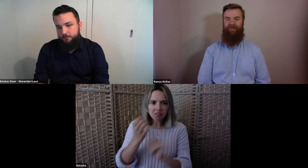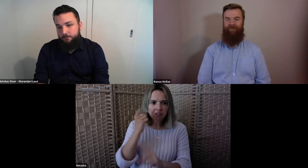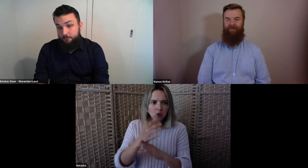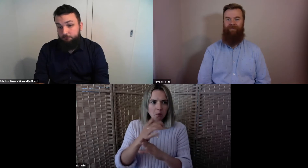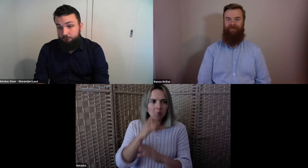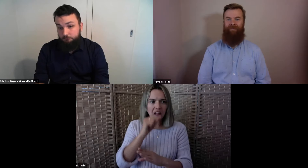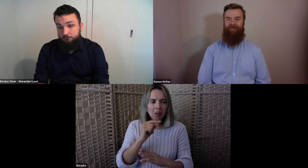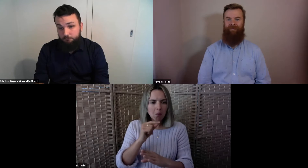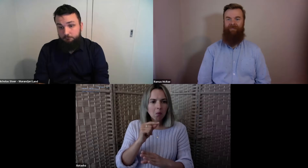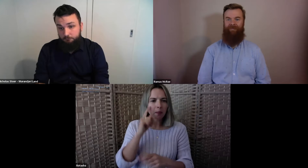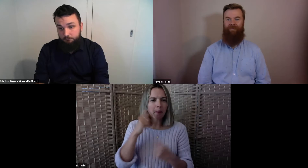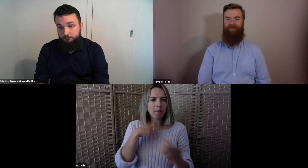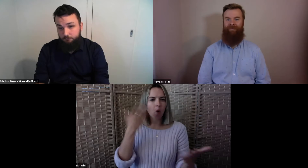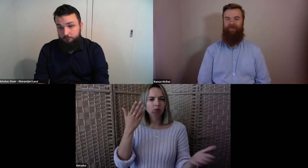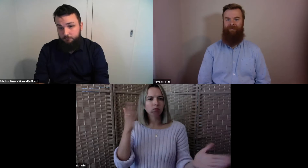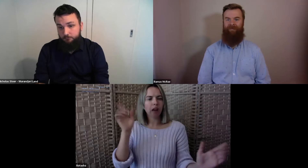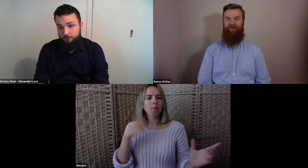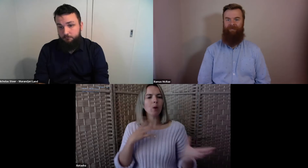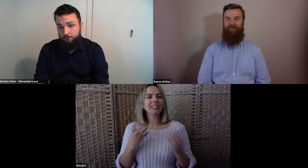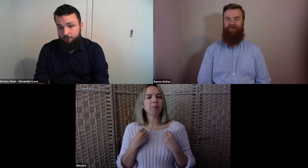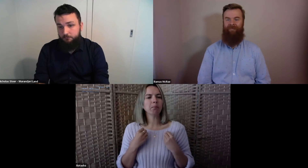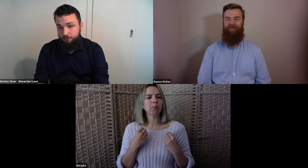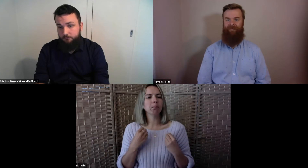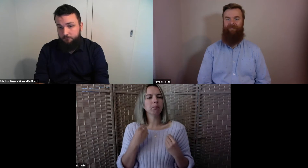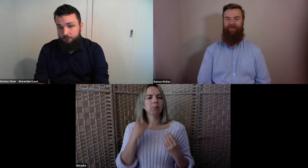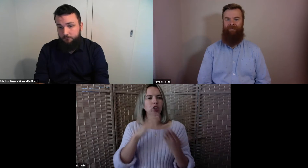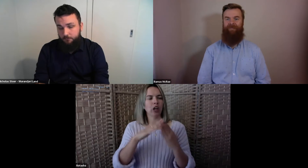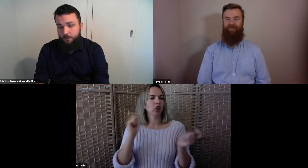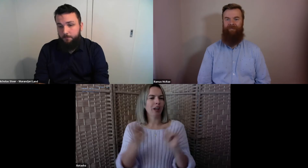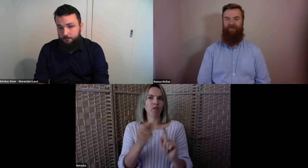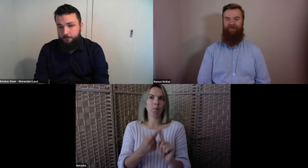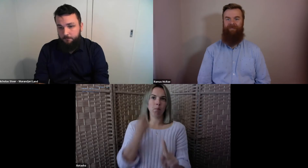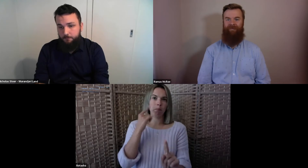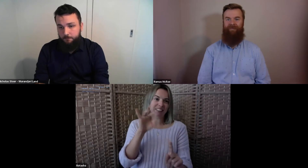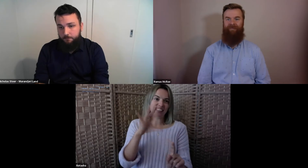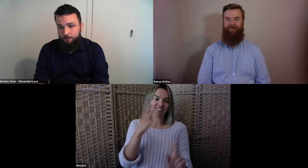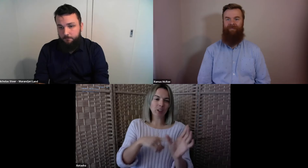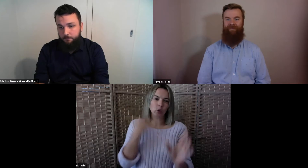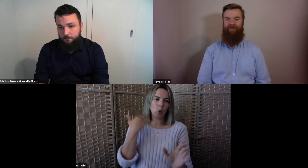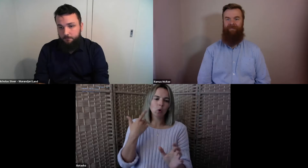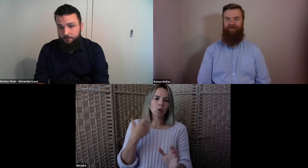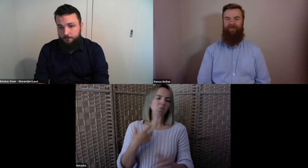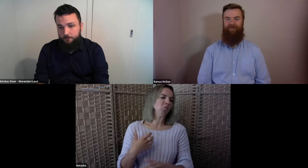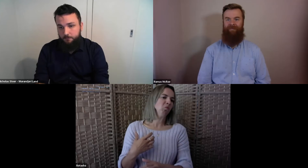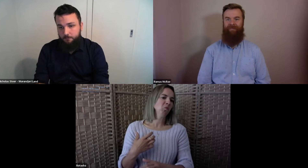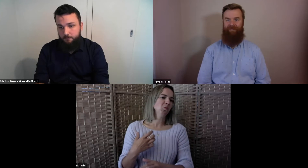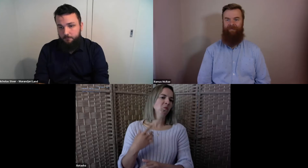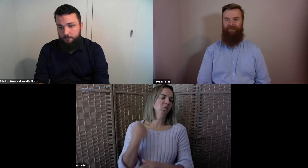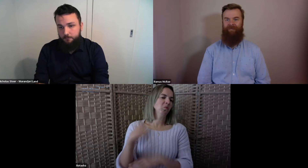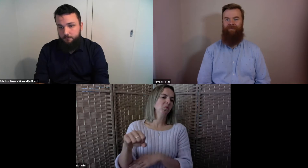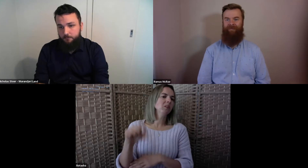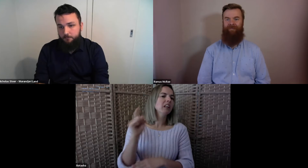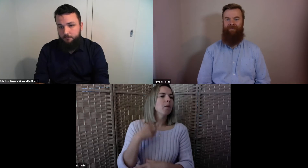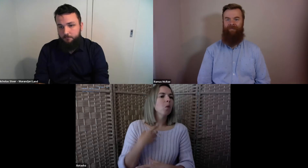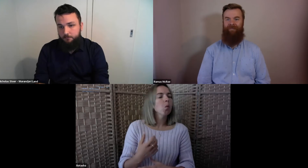and really consider what it is, what does it really mean to communicate with people. So I think the community has actually changed,